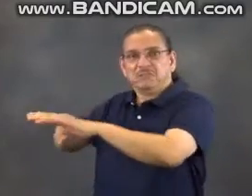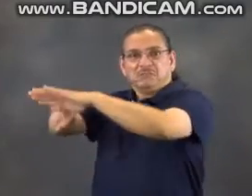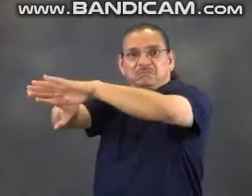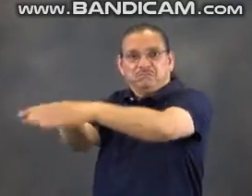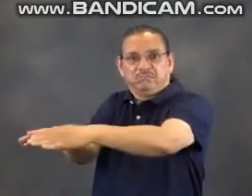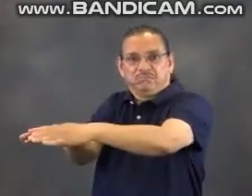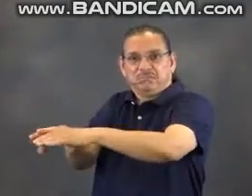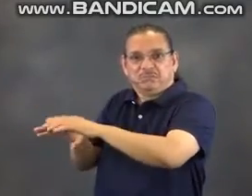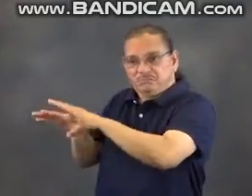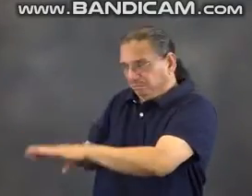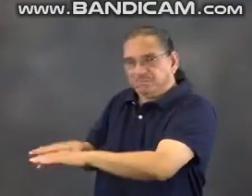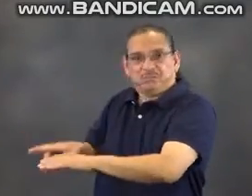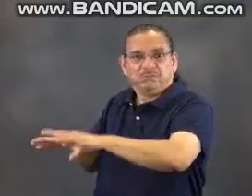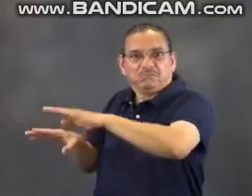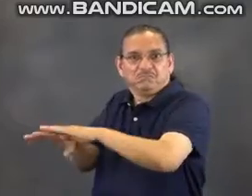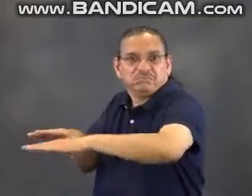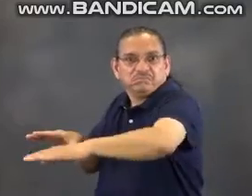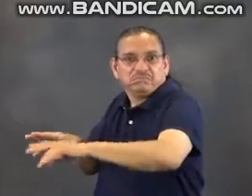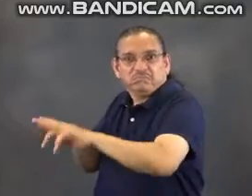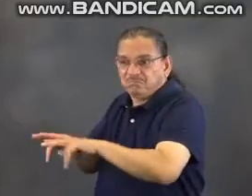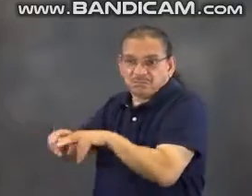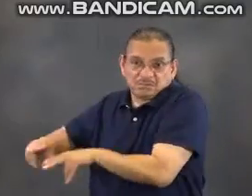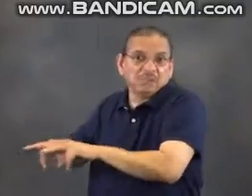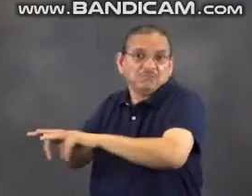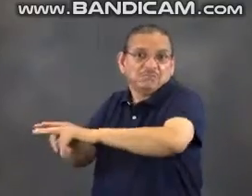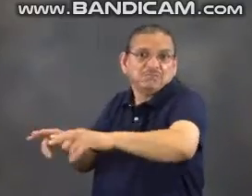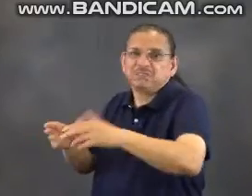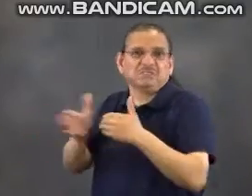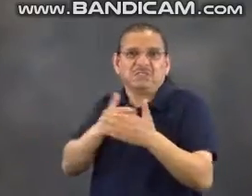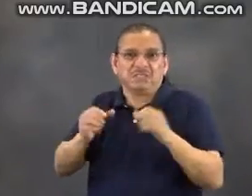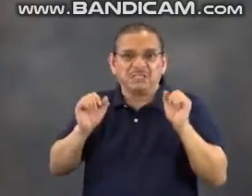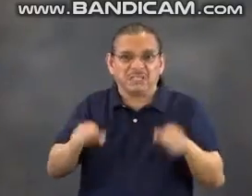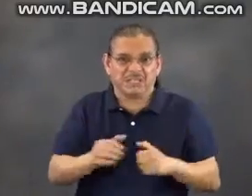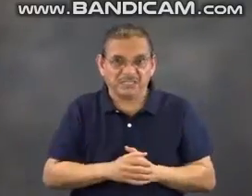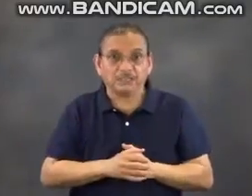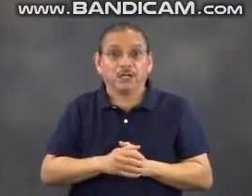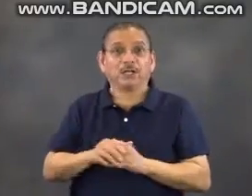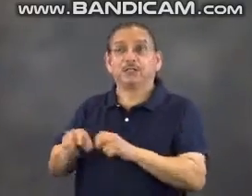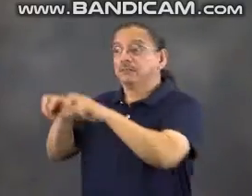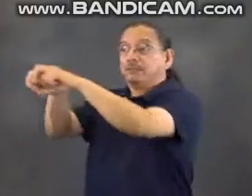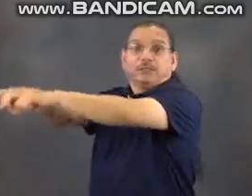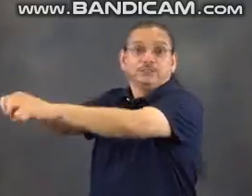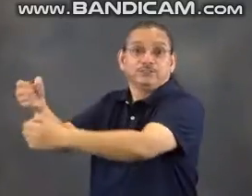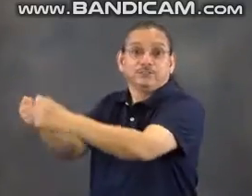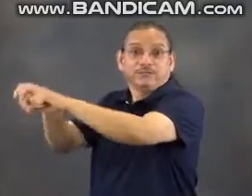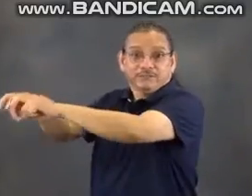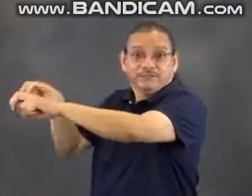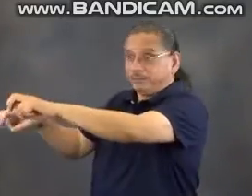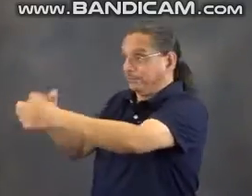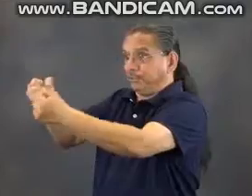Two people can sleep in that same area. Those beds fold out. same You can same area. You can sleep that